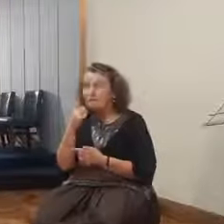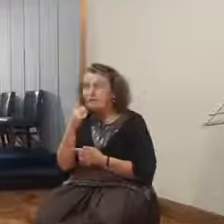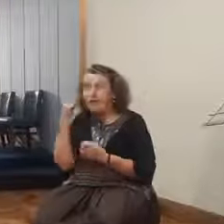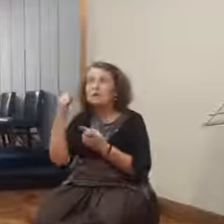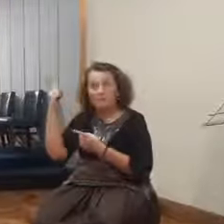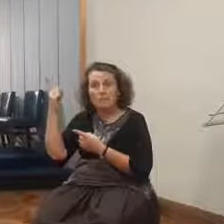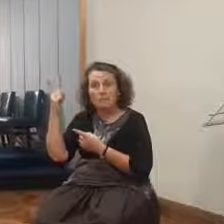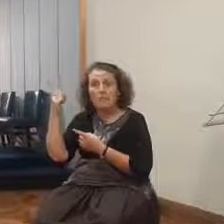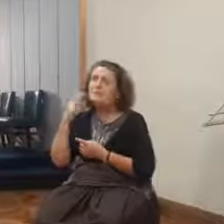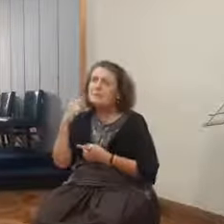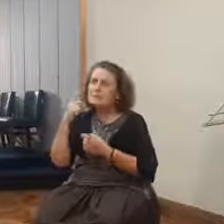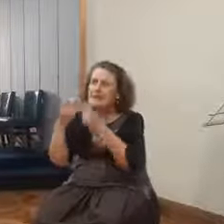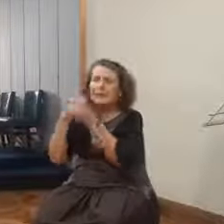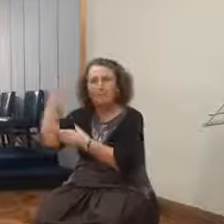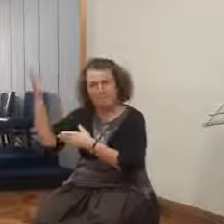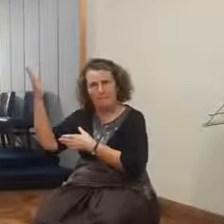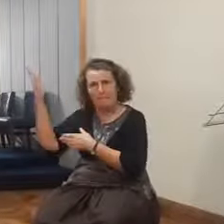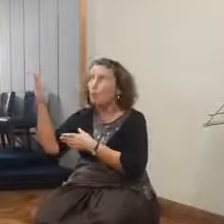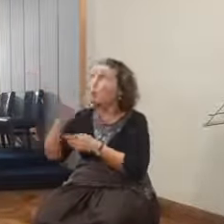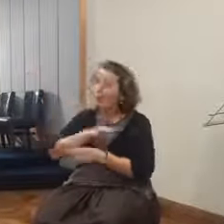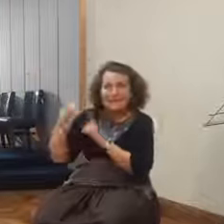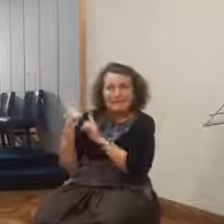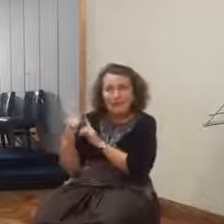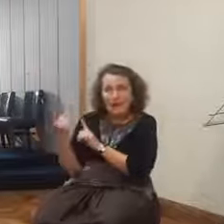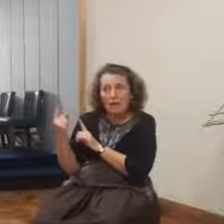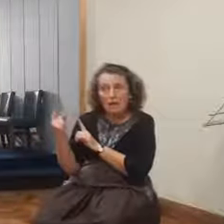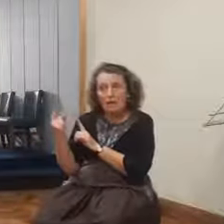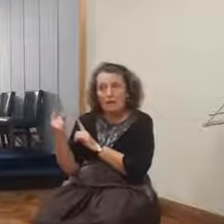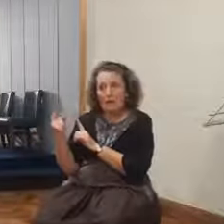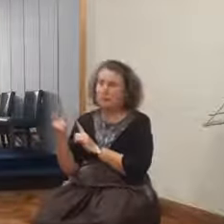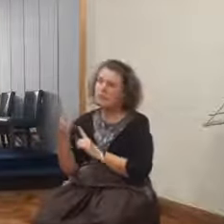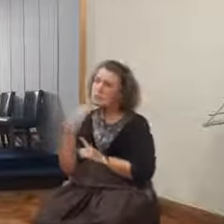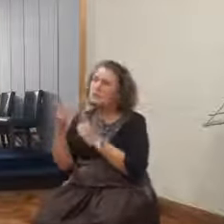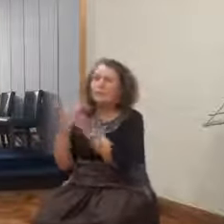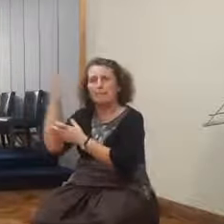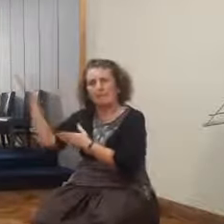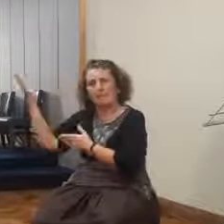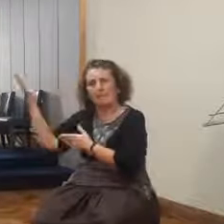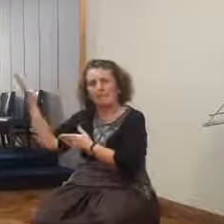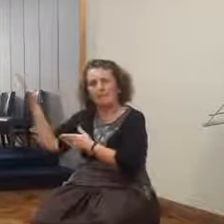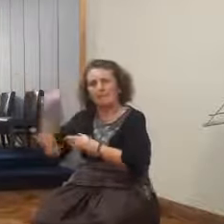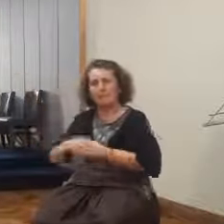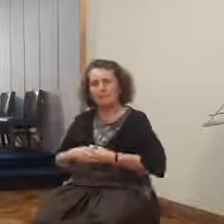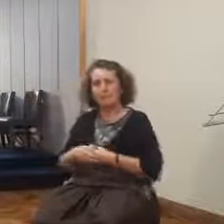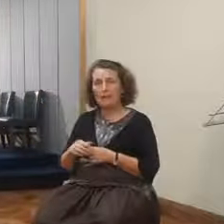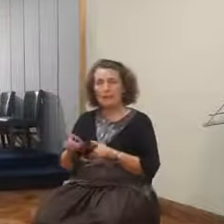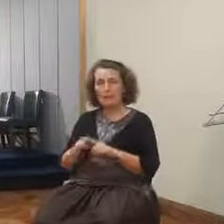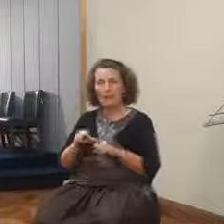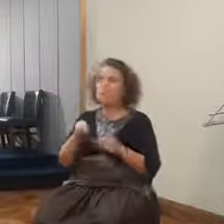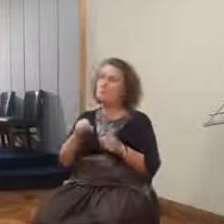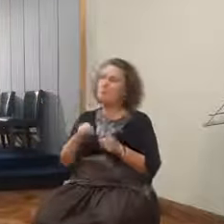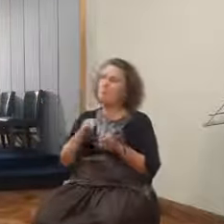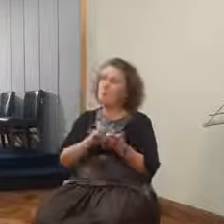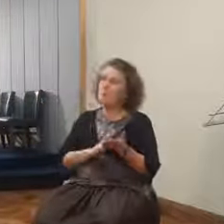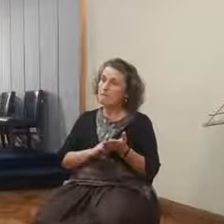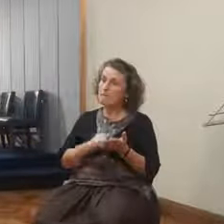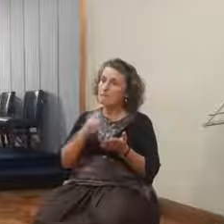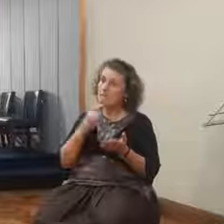while he is near. And the psalm goes on, sadly, to reflect that worldlings lean